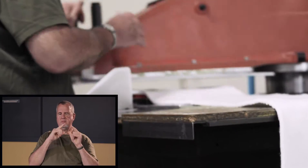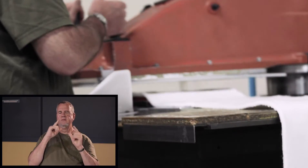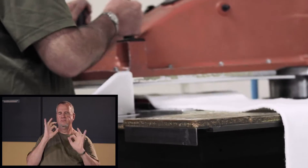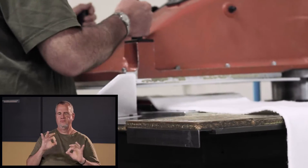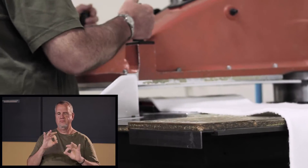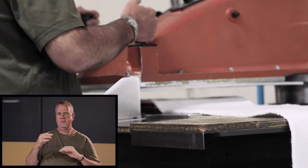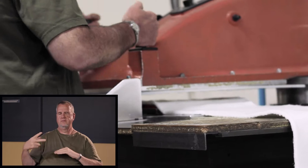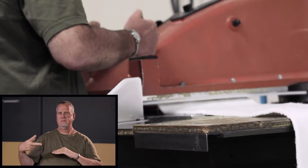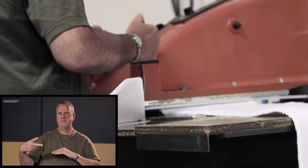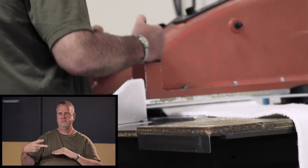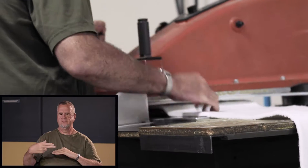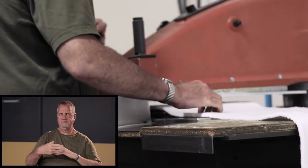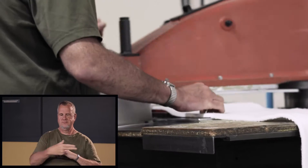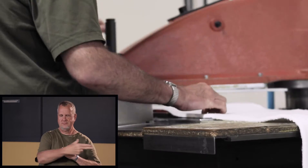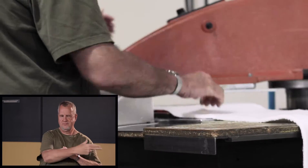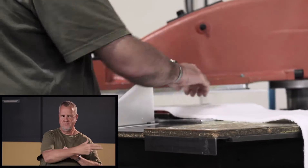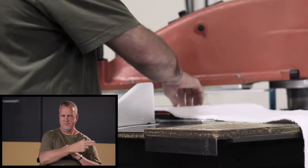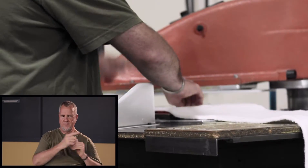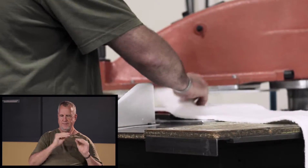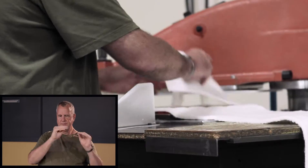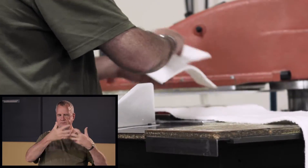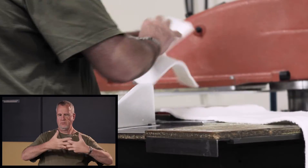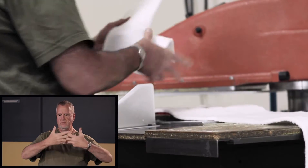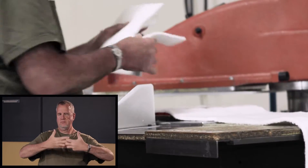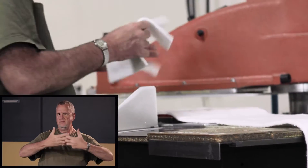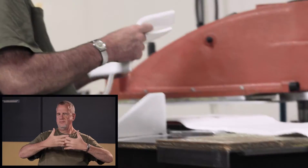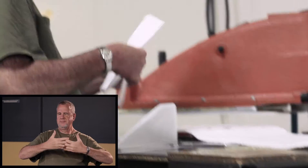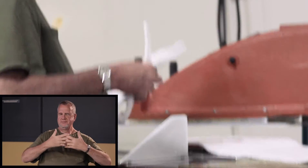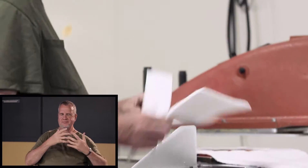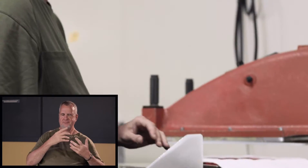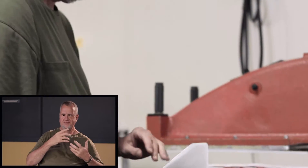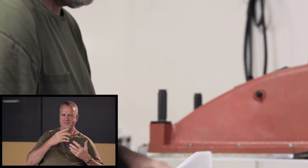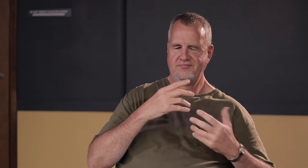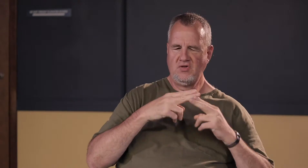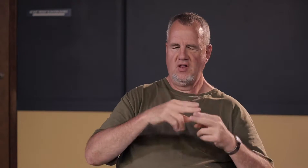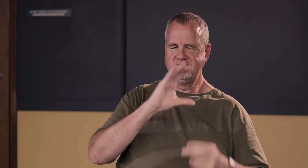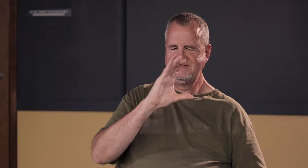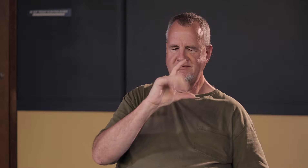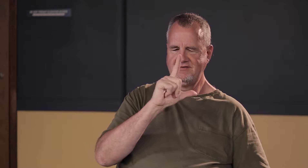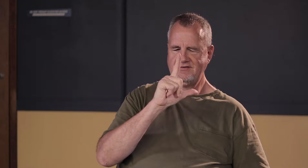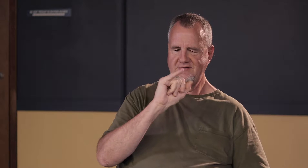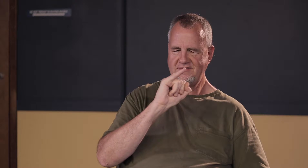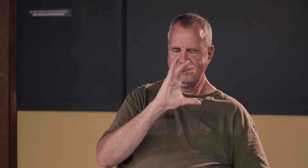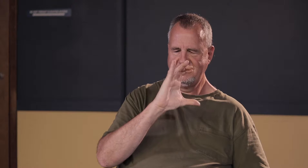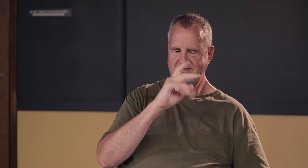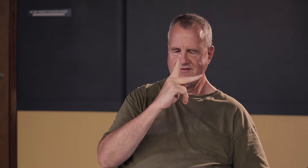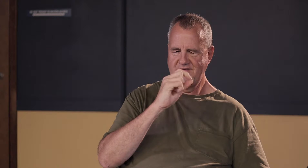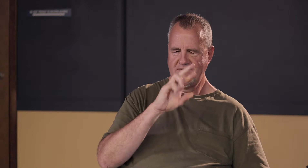to make sure that I'm measuring the size of the parts correctly. And then I'll place the materials and the die in the machine, and the